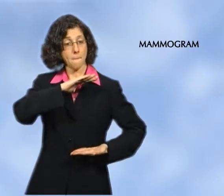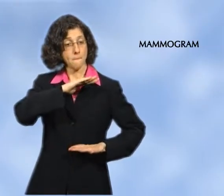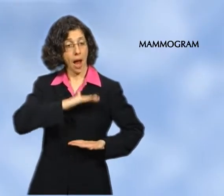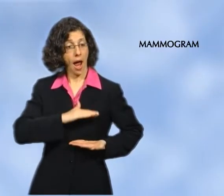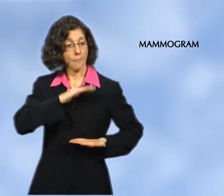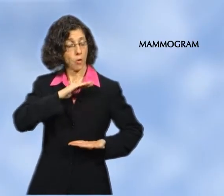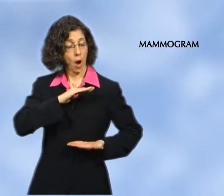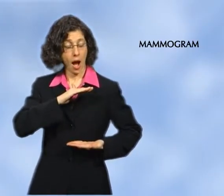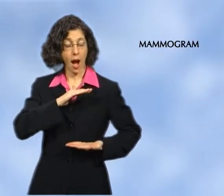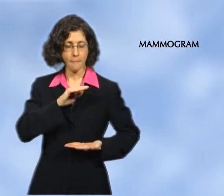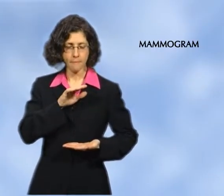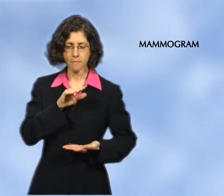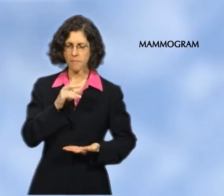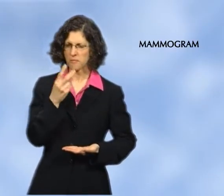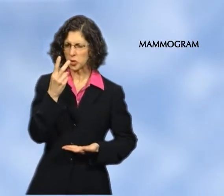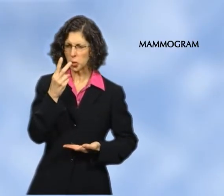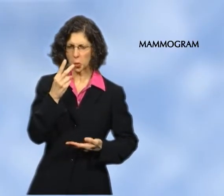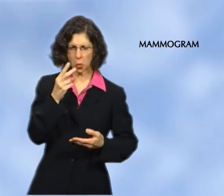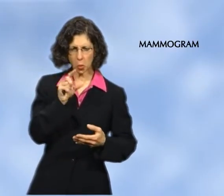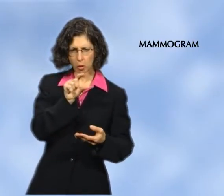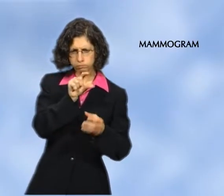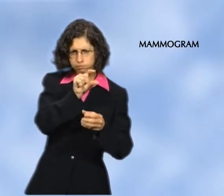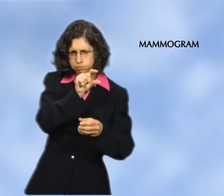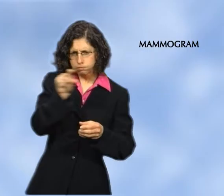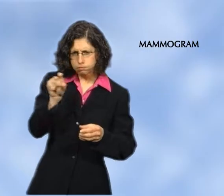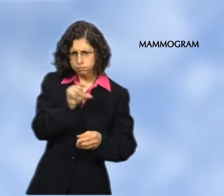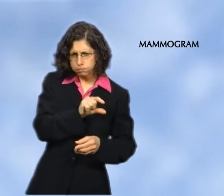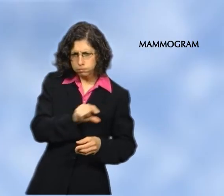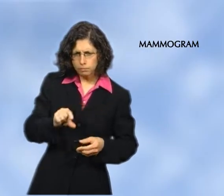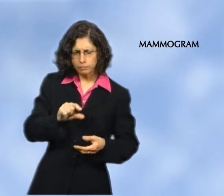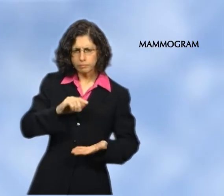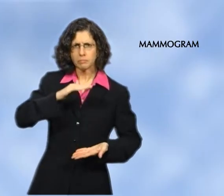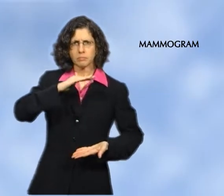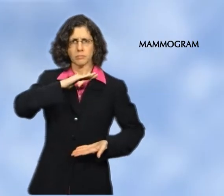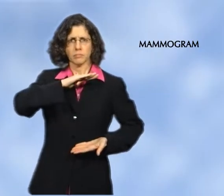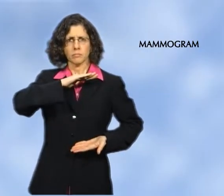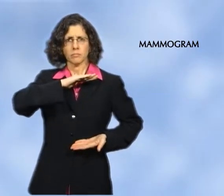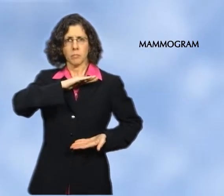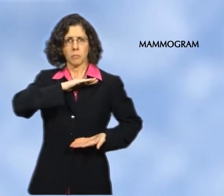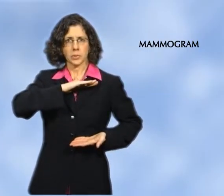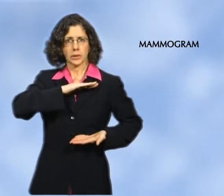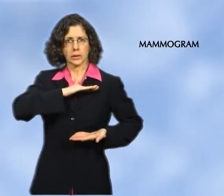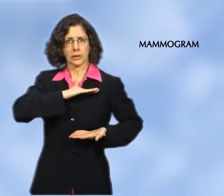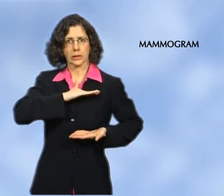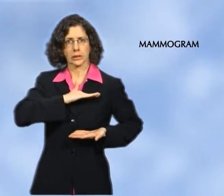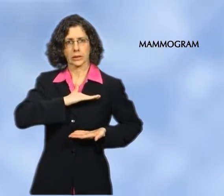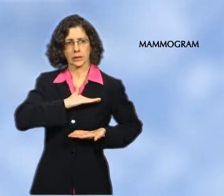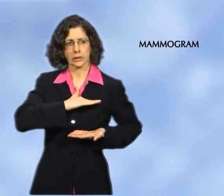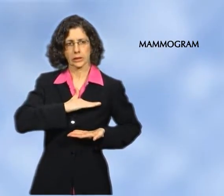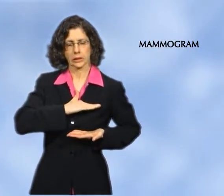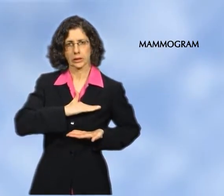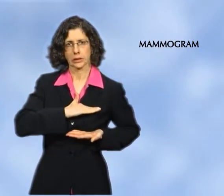During a mammogram, the breast is pressed between 2 plates to